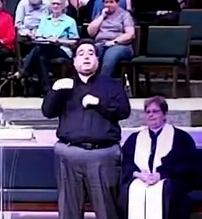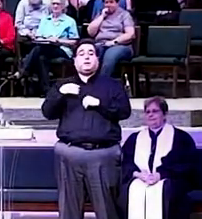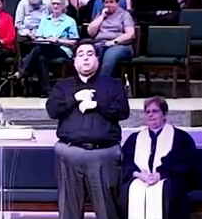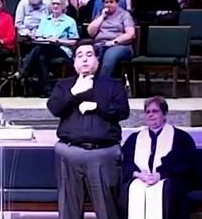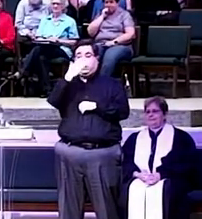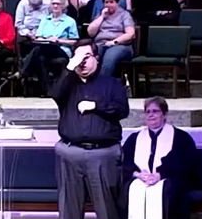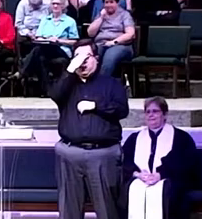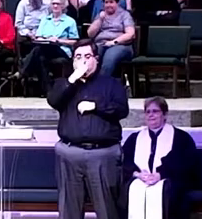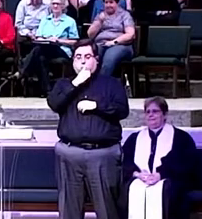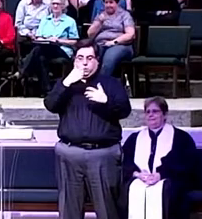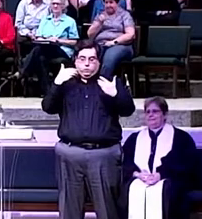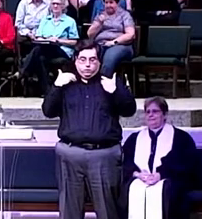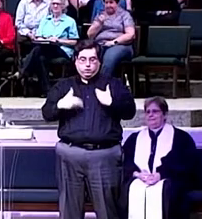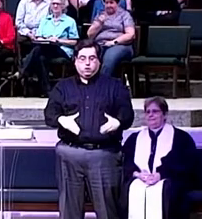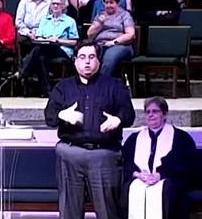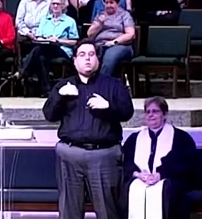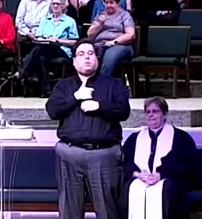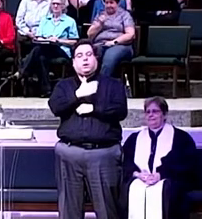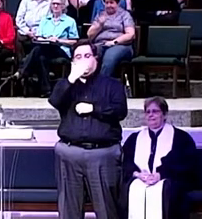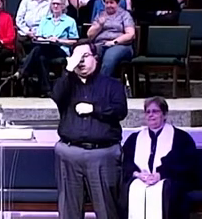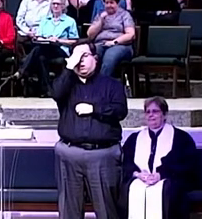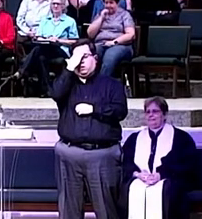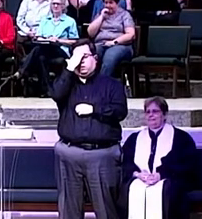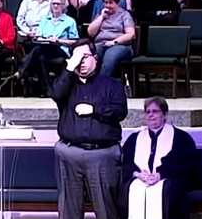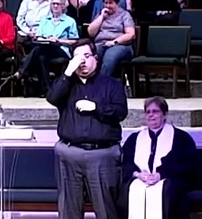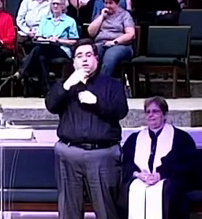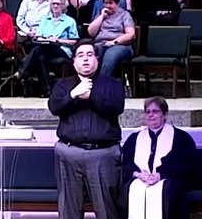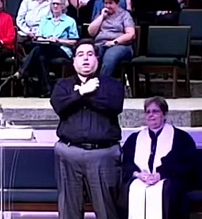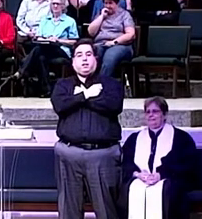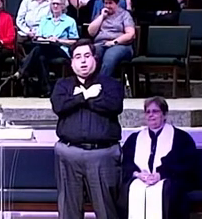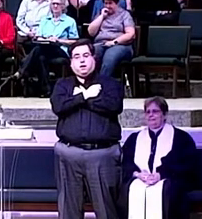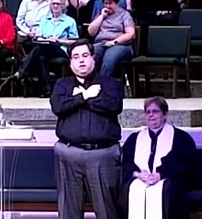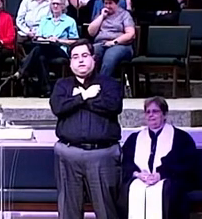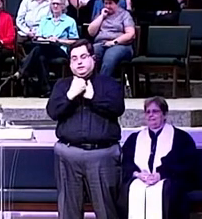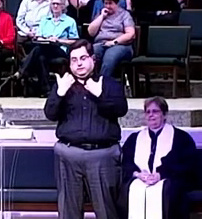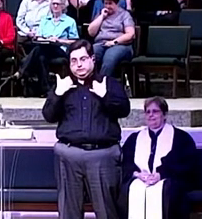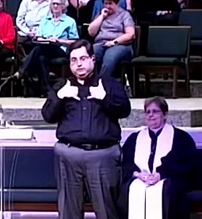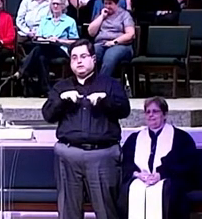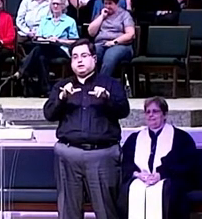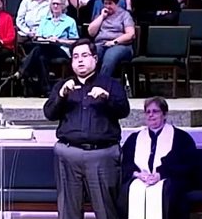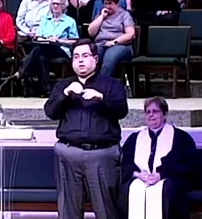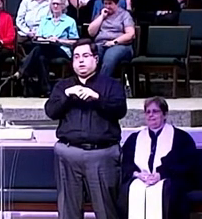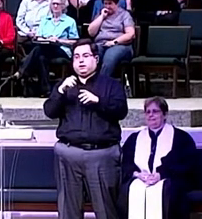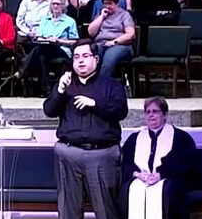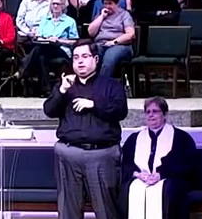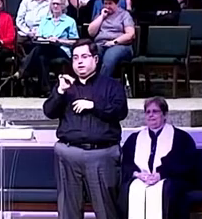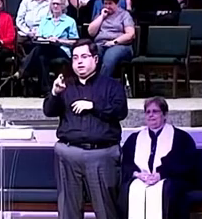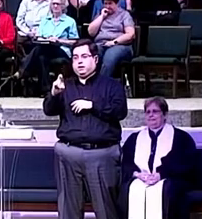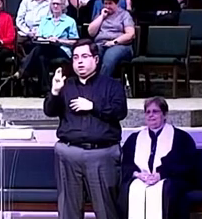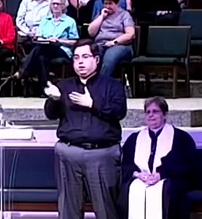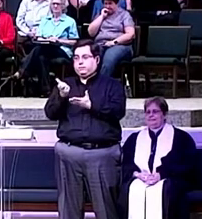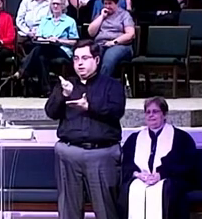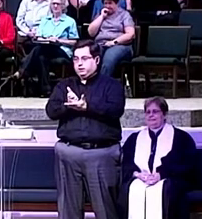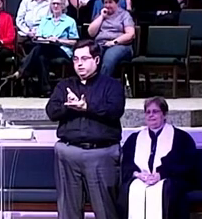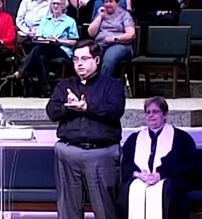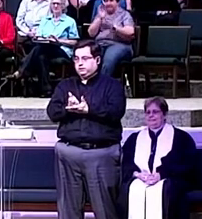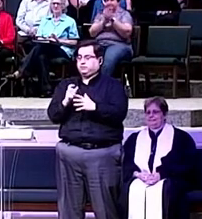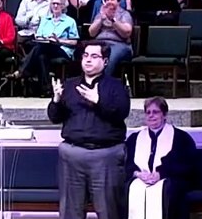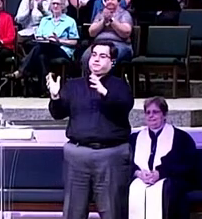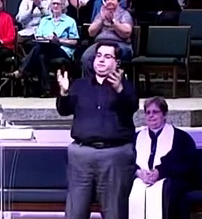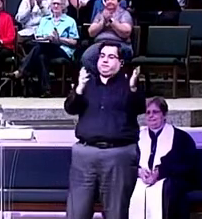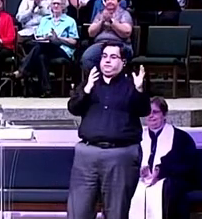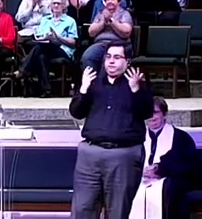know who we are, and we know that love is still in the air. Amen.